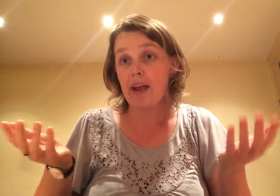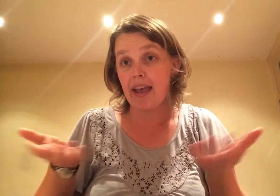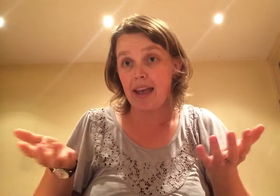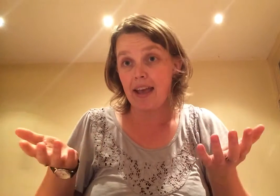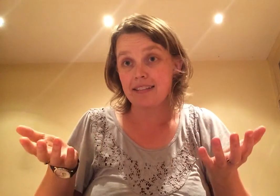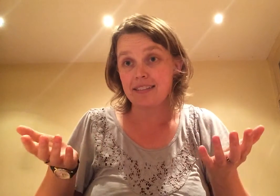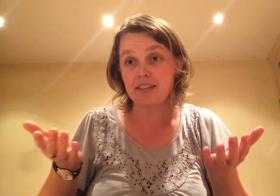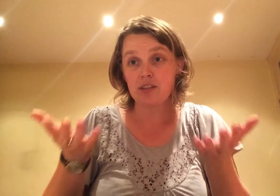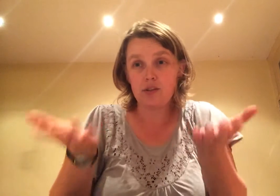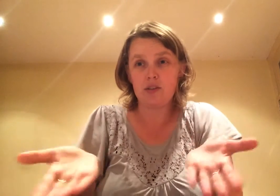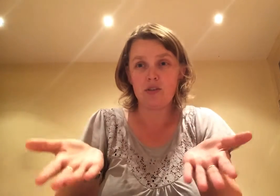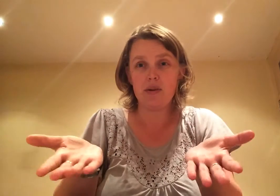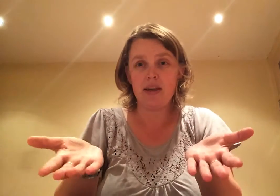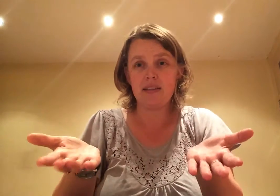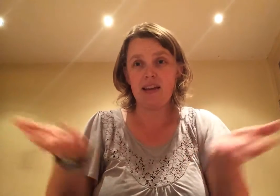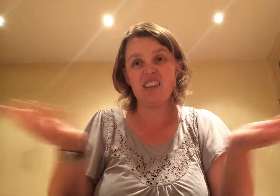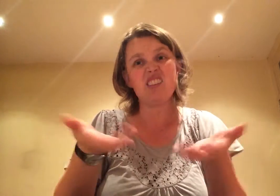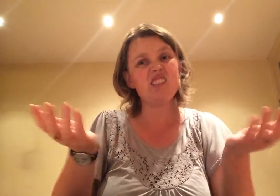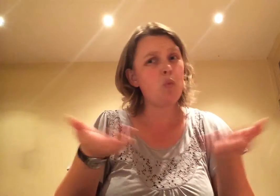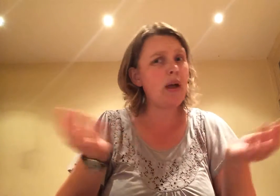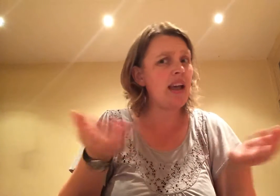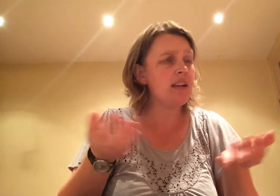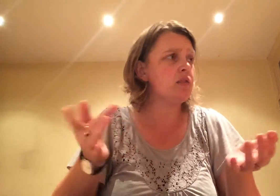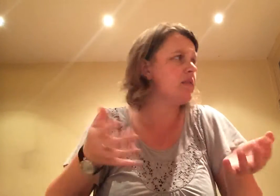Where. So you have two hands out and you just sort of where, sort of like